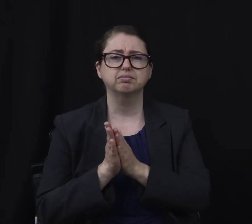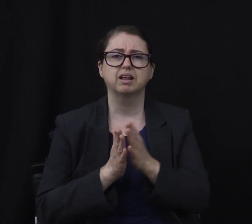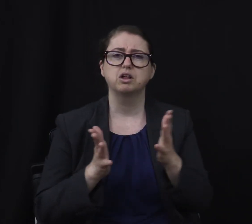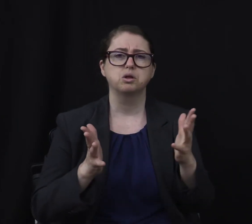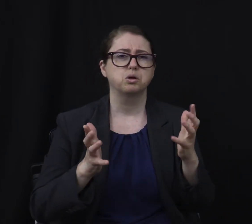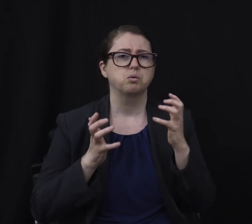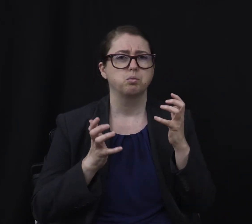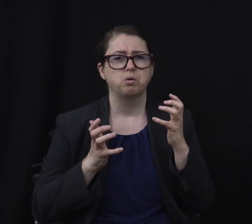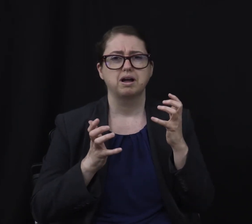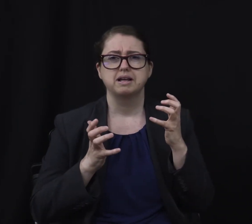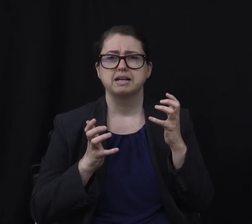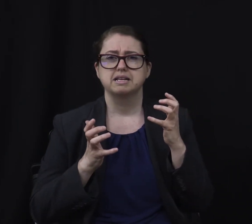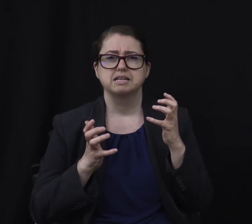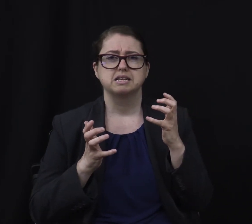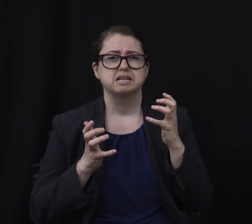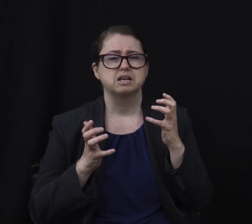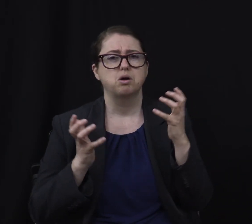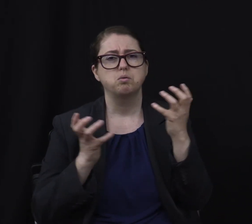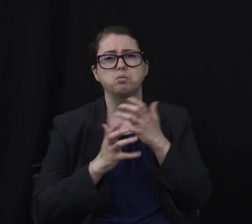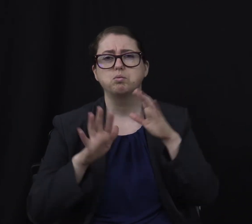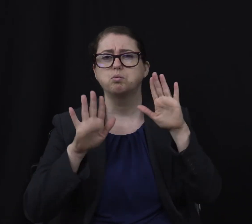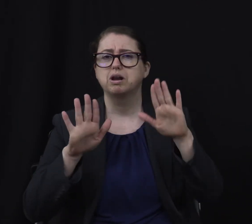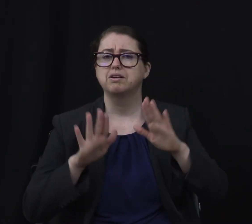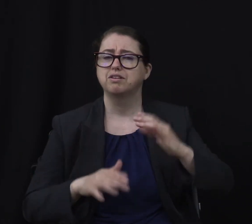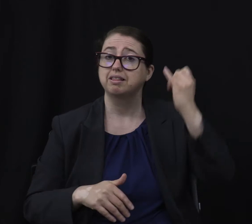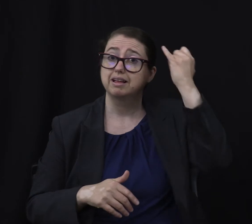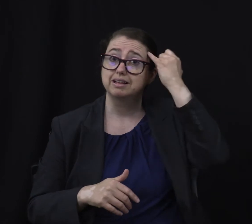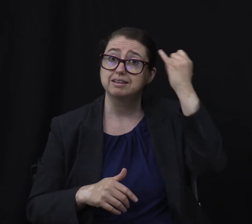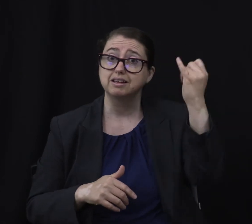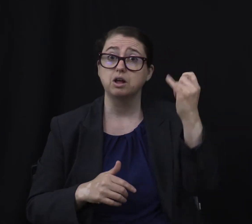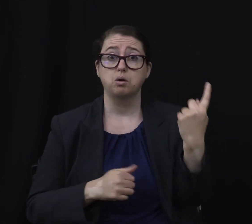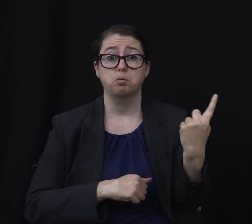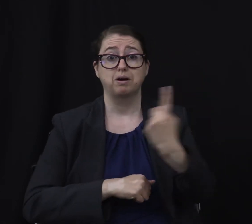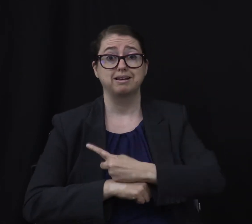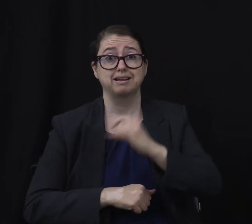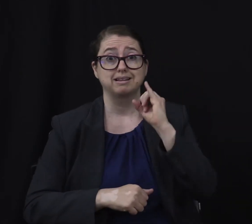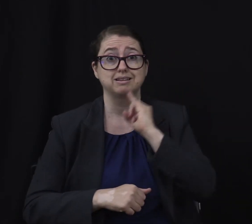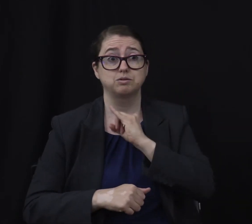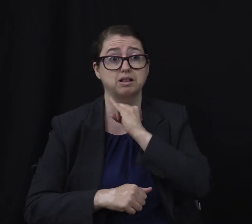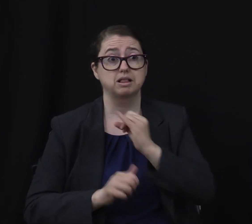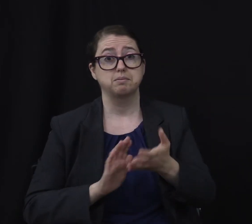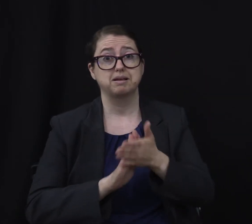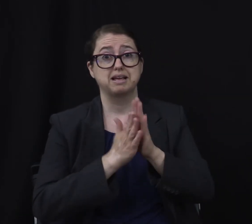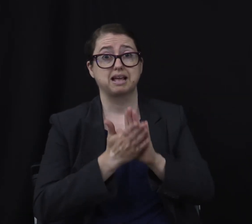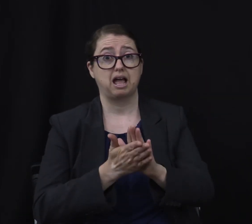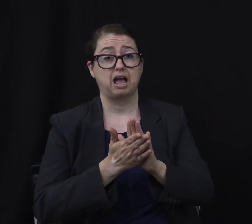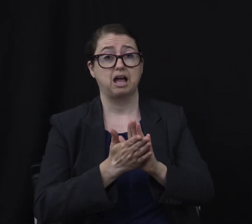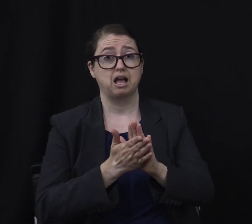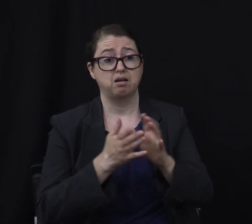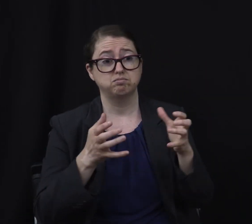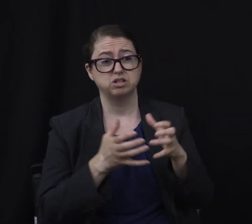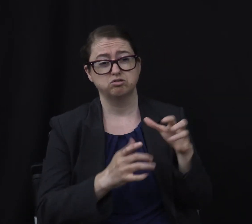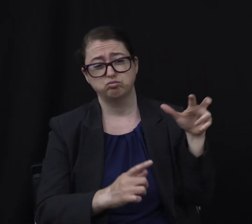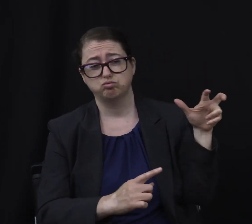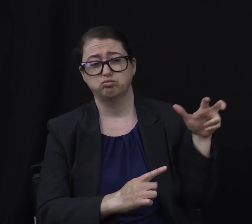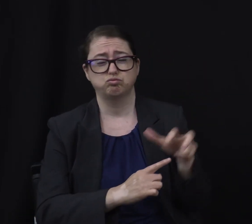fantastical idea that one day Israel would become the greatest nation on the